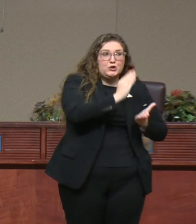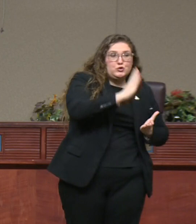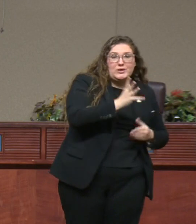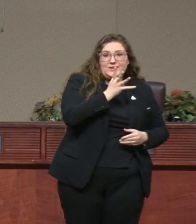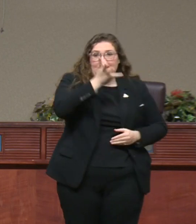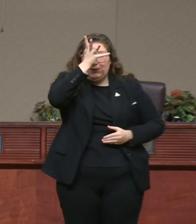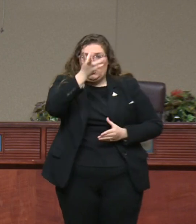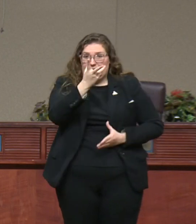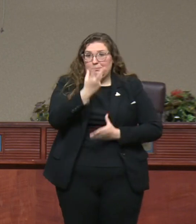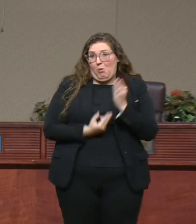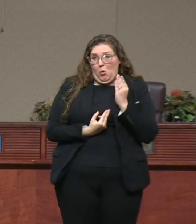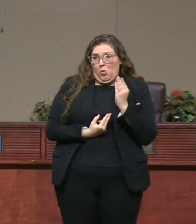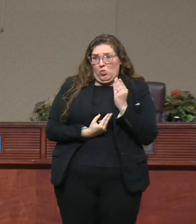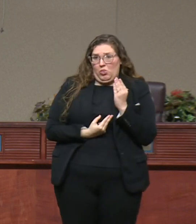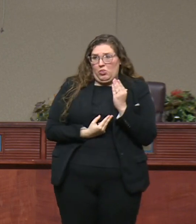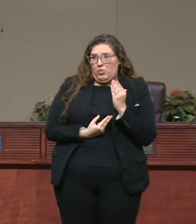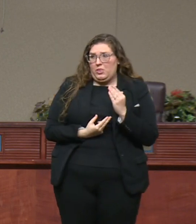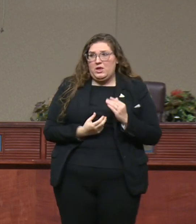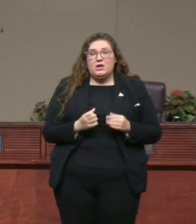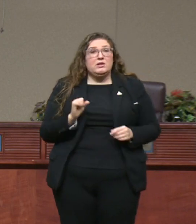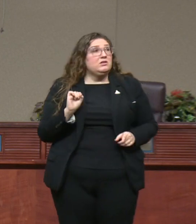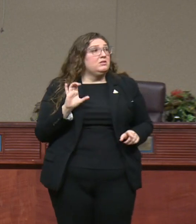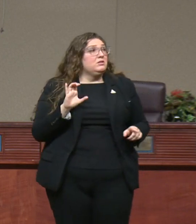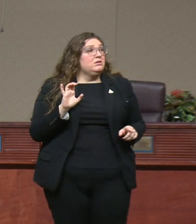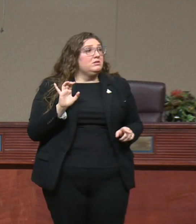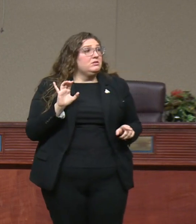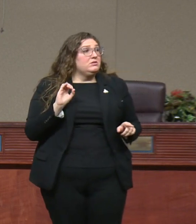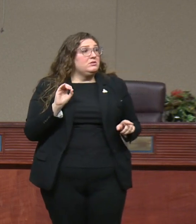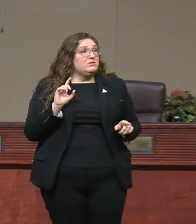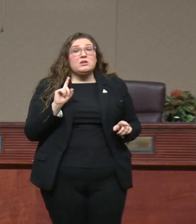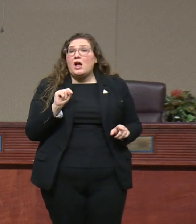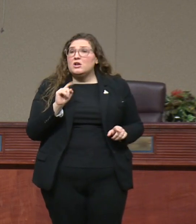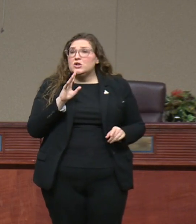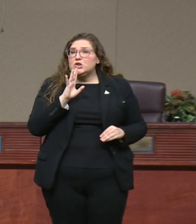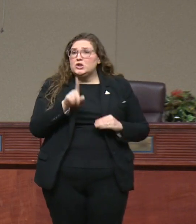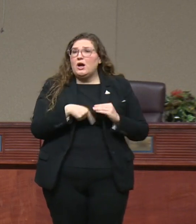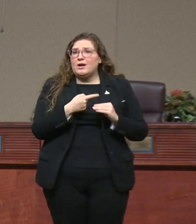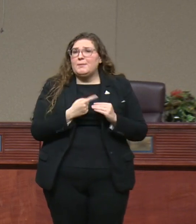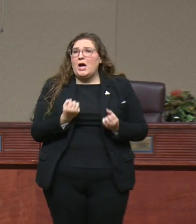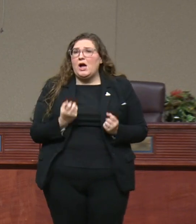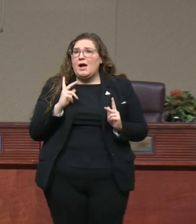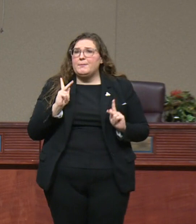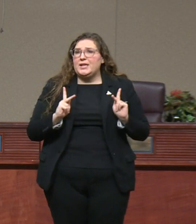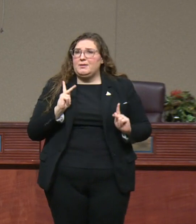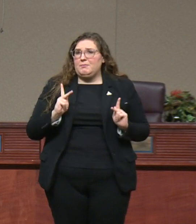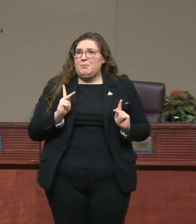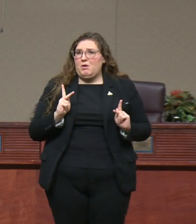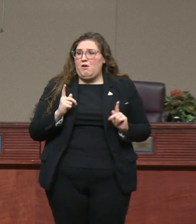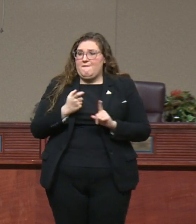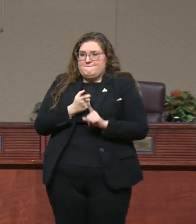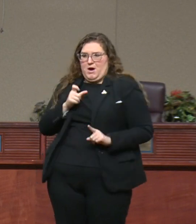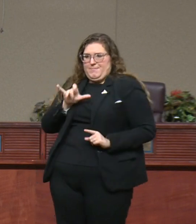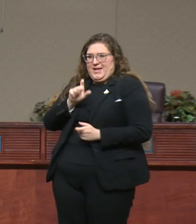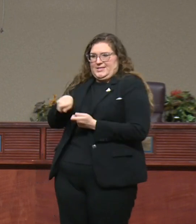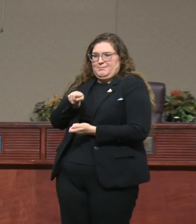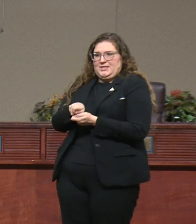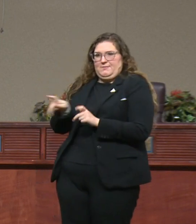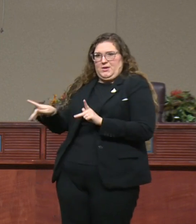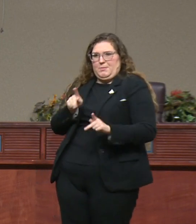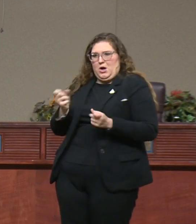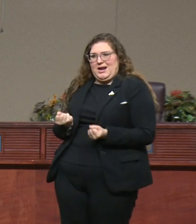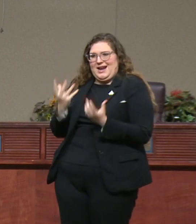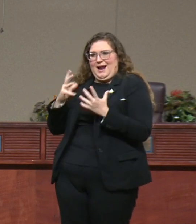Scott could talk about the number of positive individuals that are coming out of that party. But again, I expect that